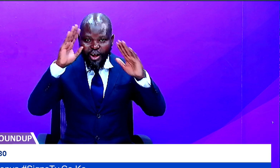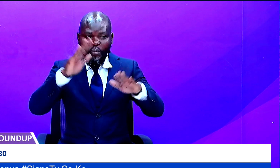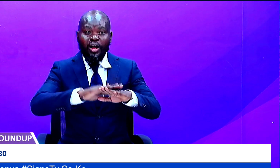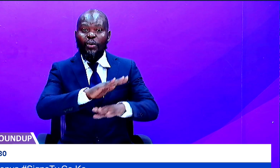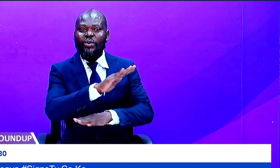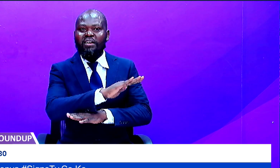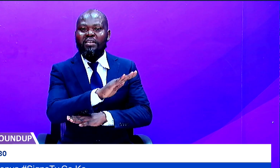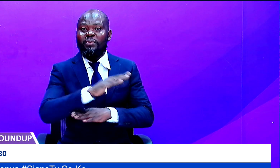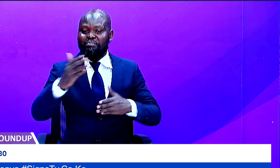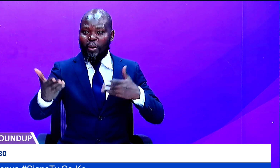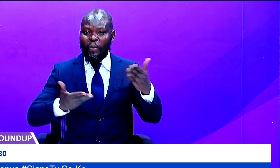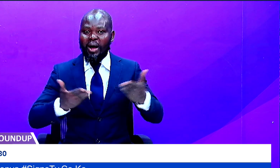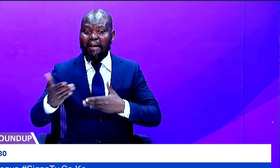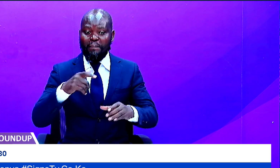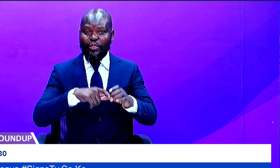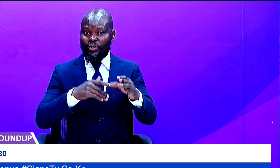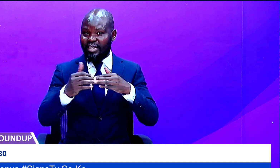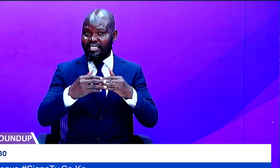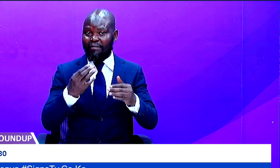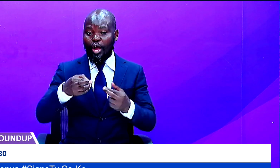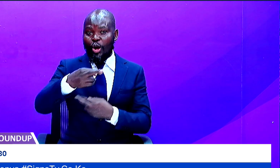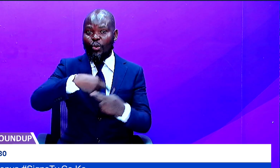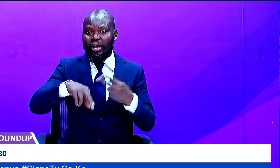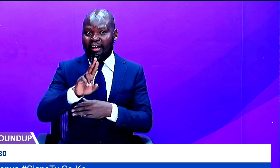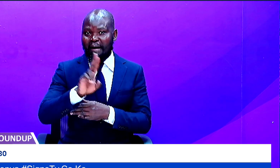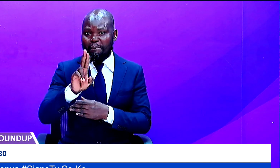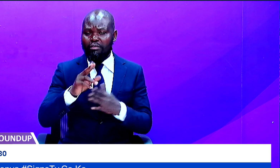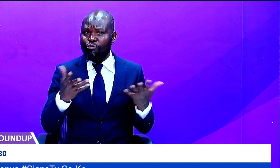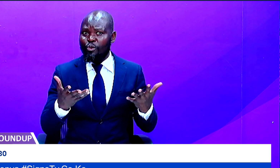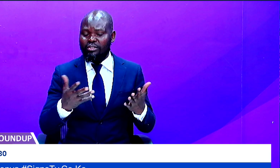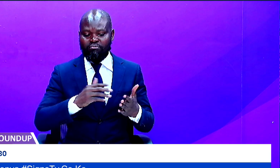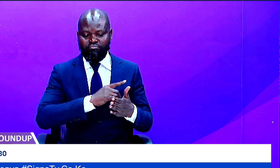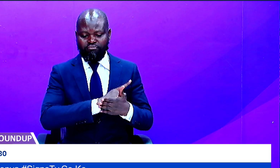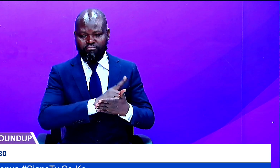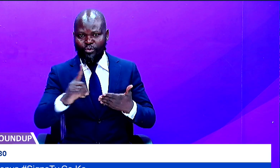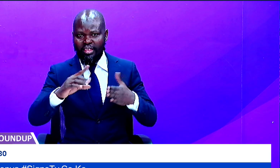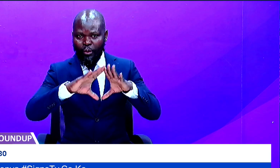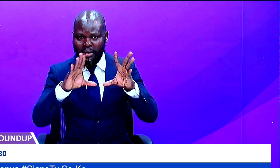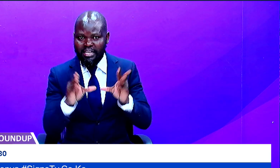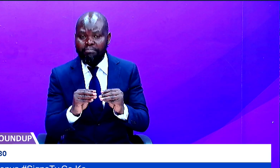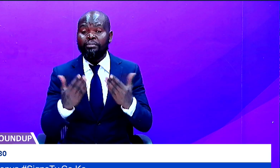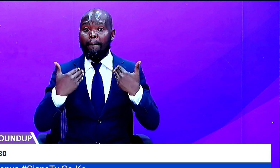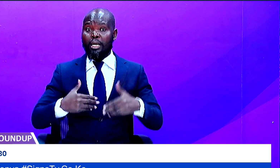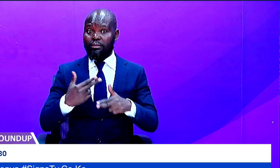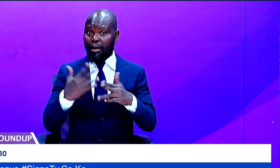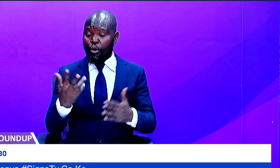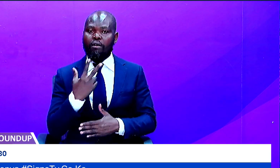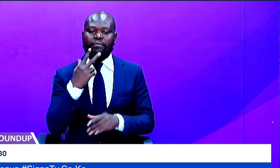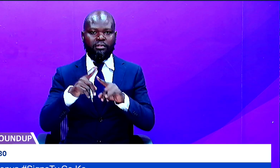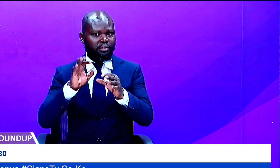And hello there, my viewer. Good evening. Thank you for joining us here at Science TV 4 p.m. Roundup, where we get to bring you the news that